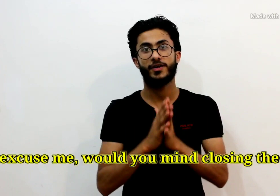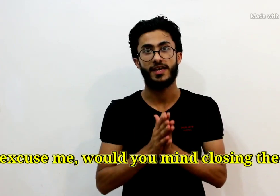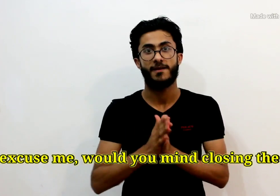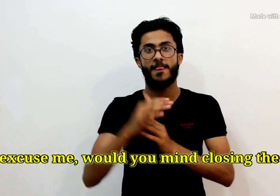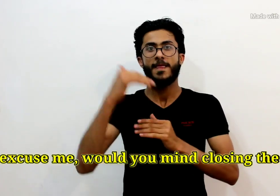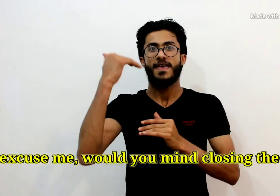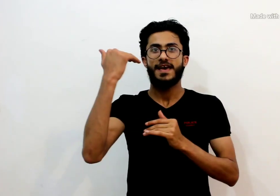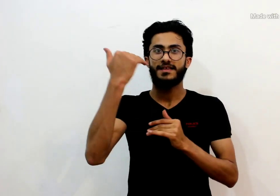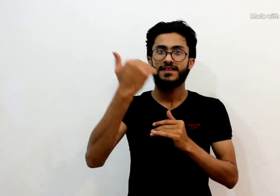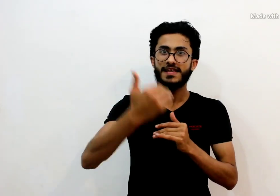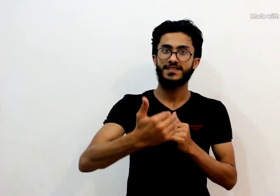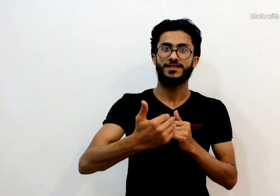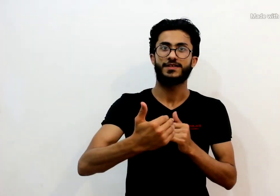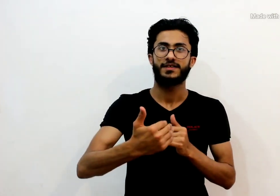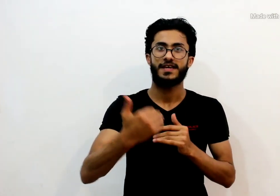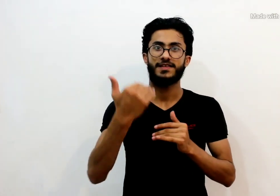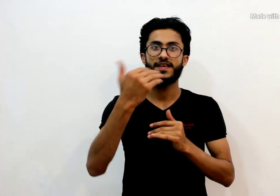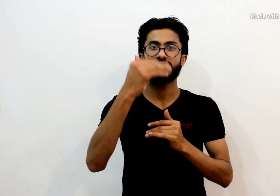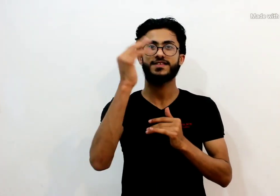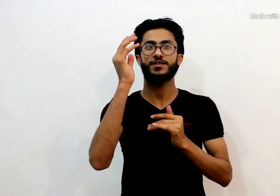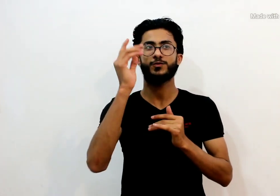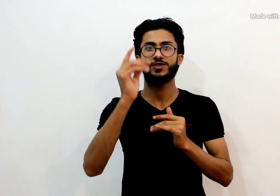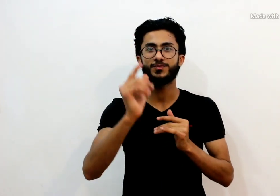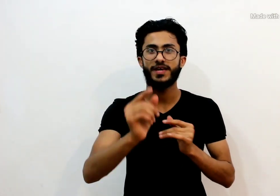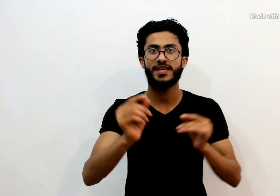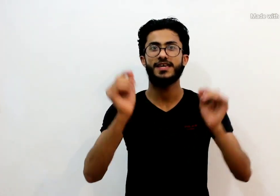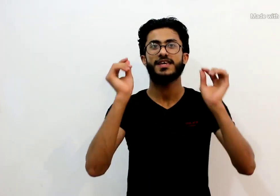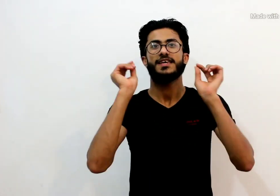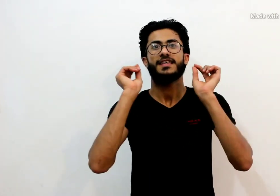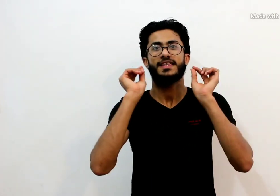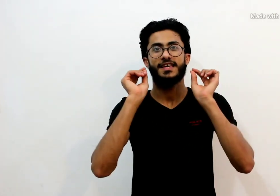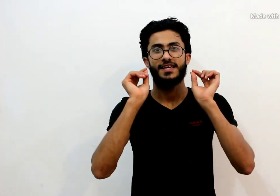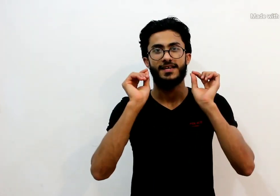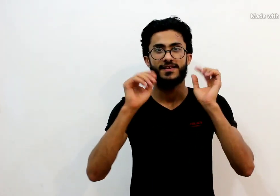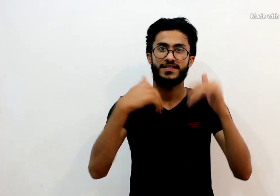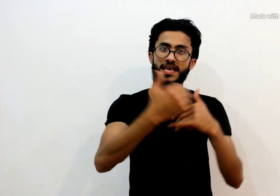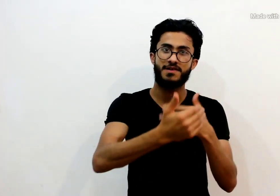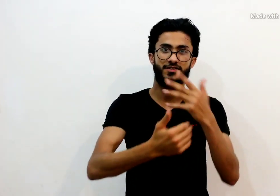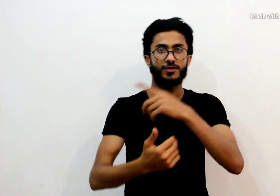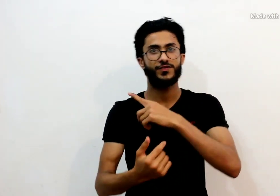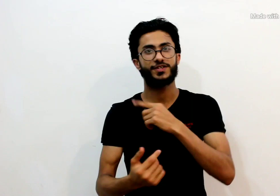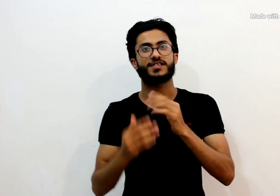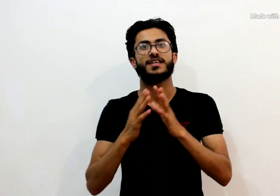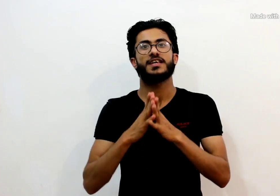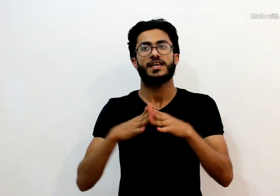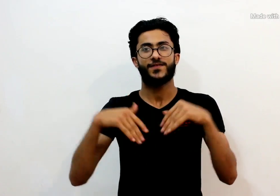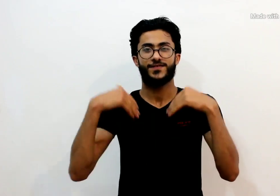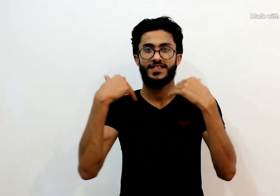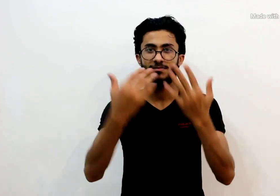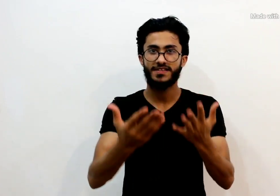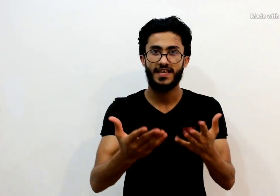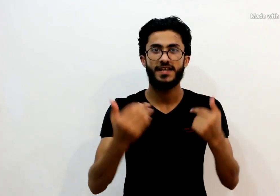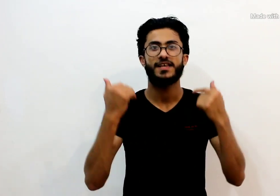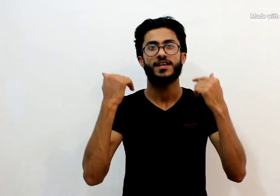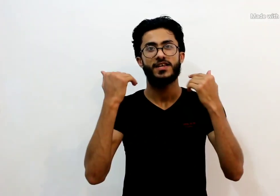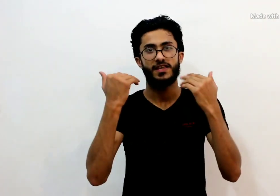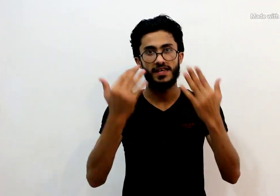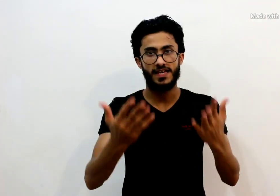Okay, and the answer would be the same as I told you first. If someone said